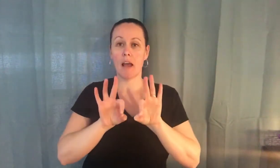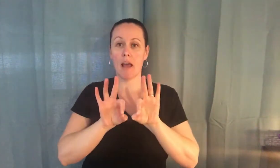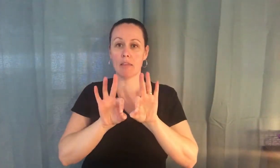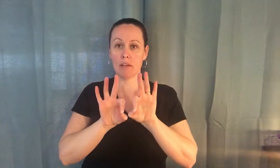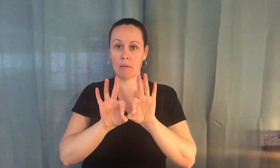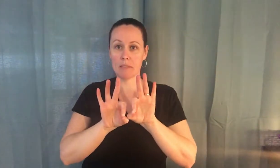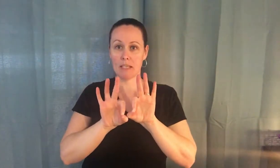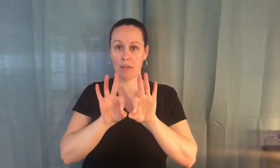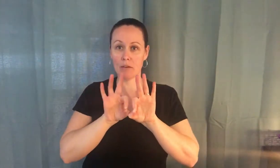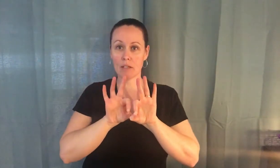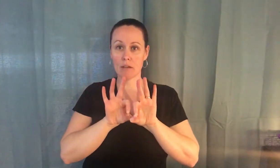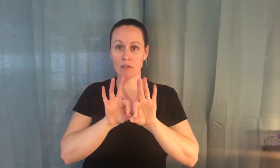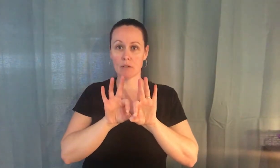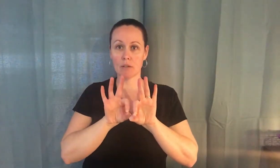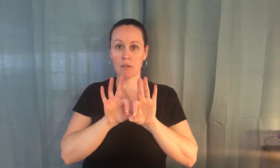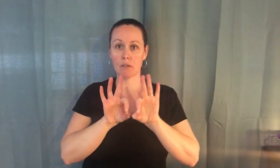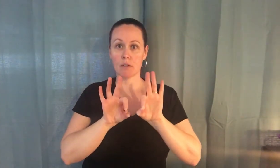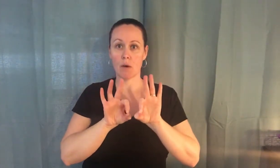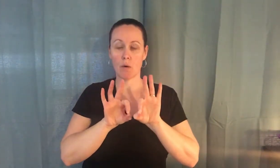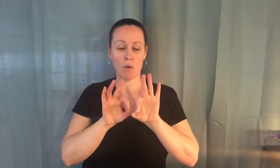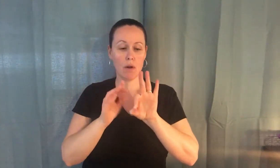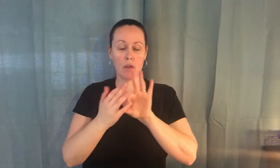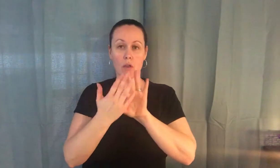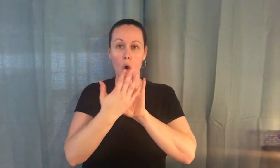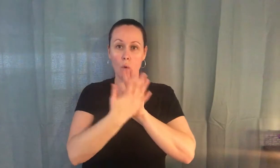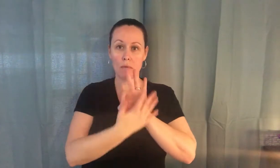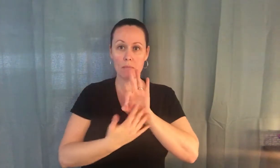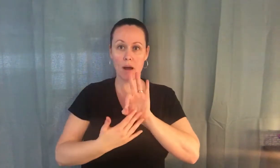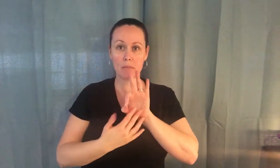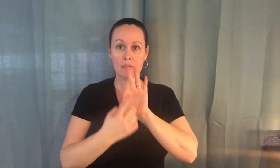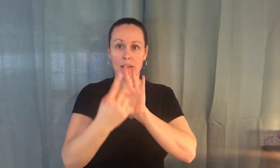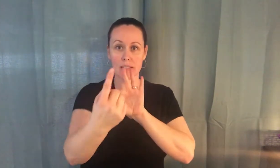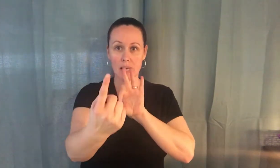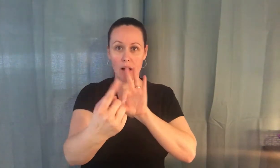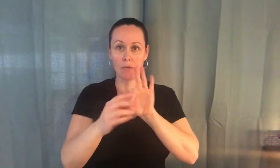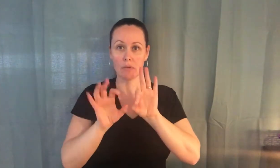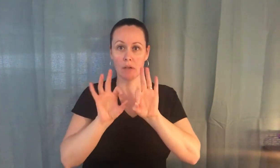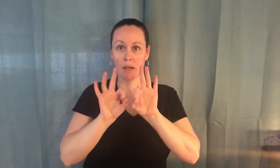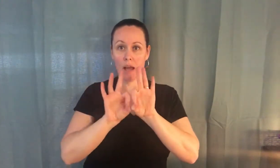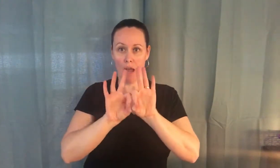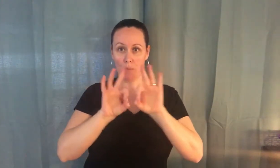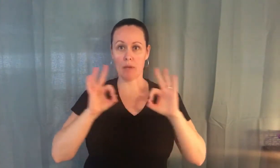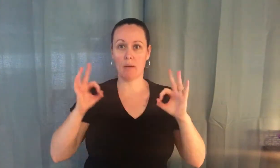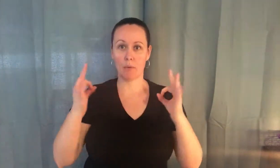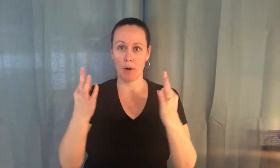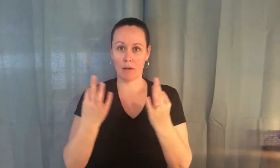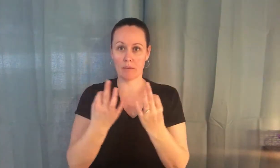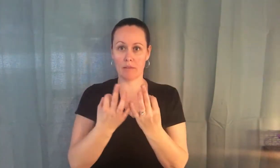and they come together here. So the open palm is facing out, and we come around.